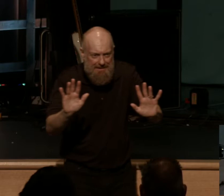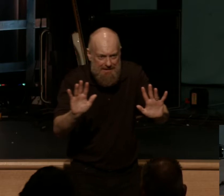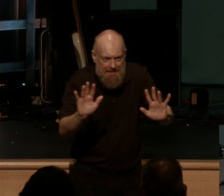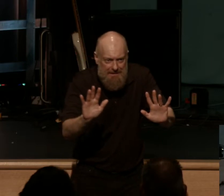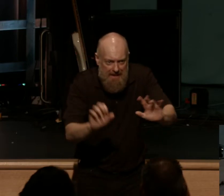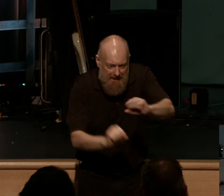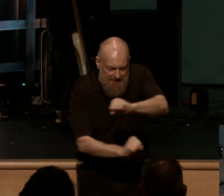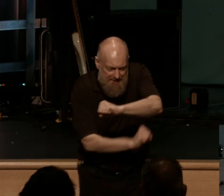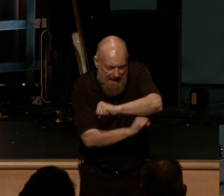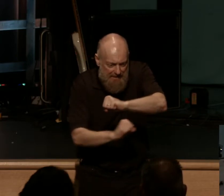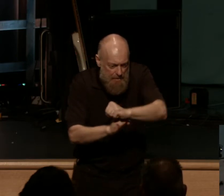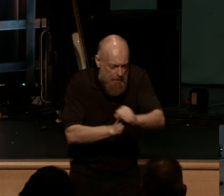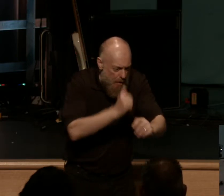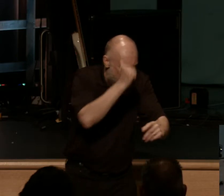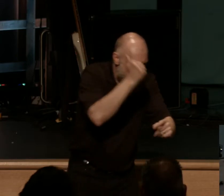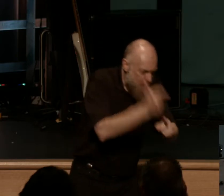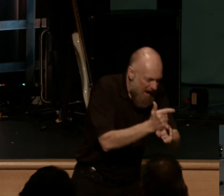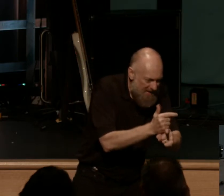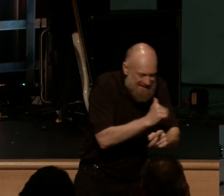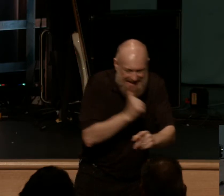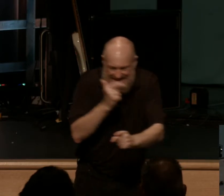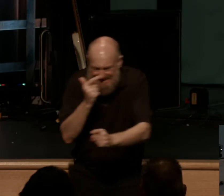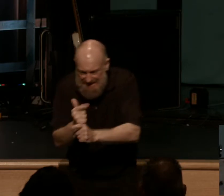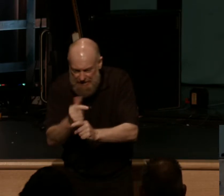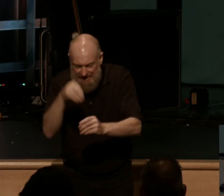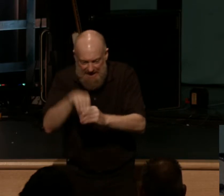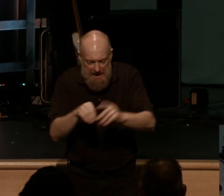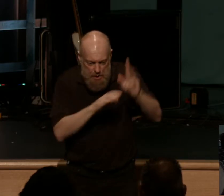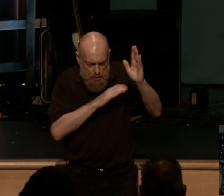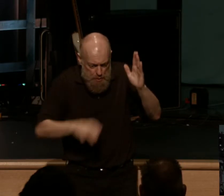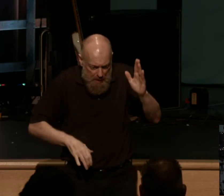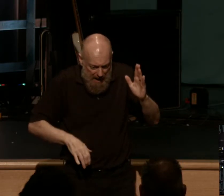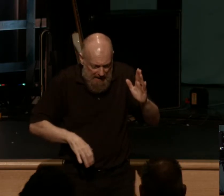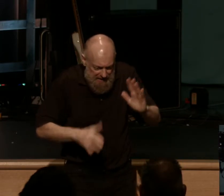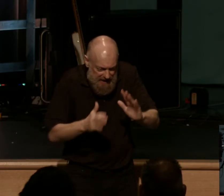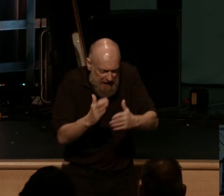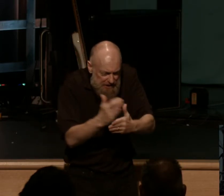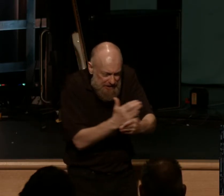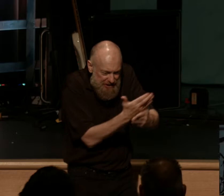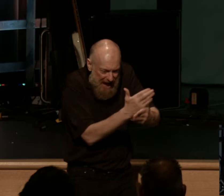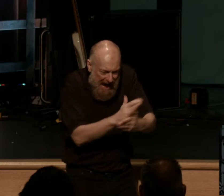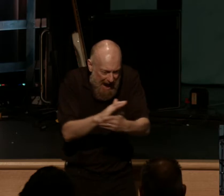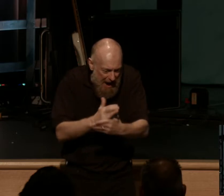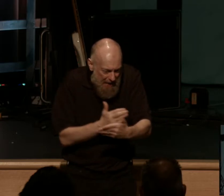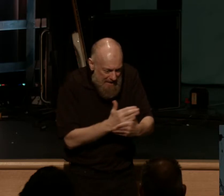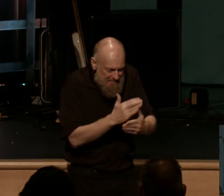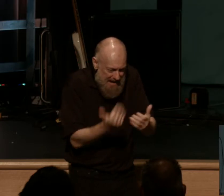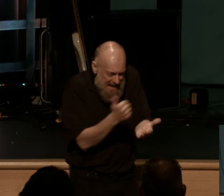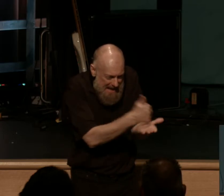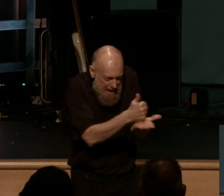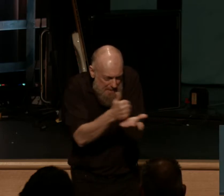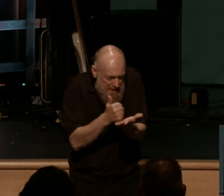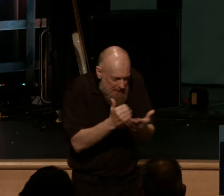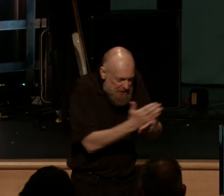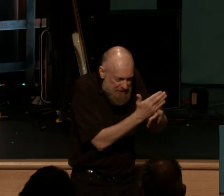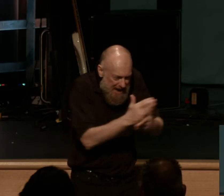basis, brothers and sisters in Christ share that. They share life in Christ. They share the baptism of